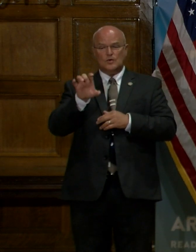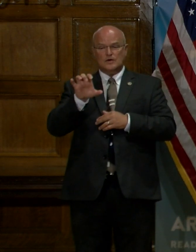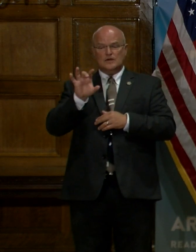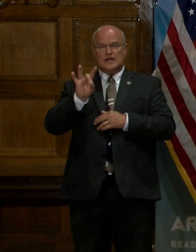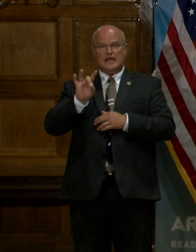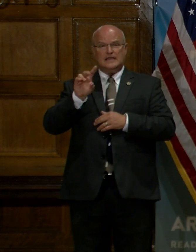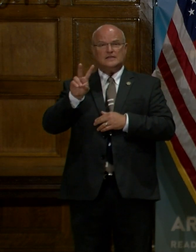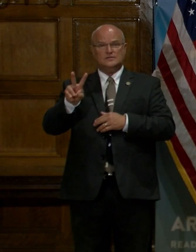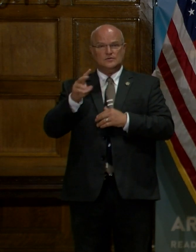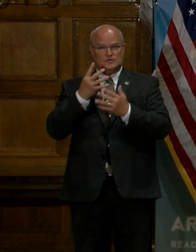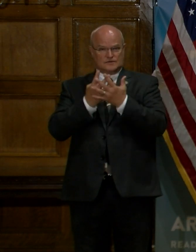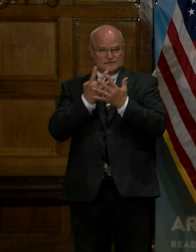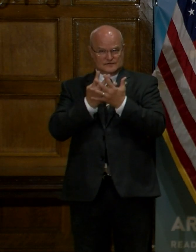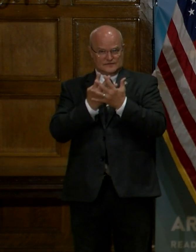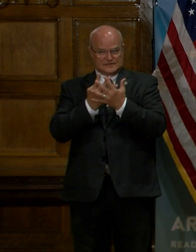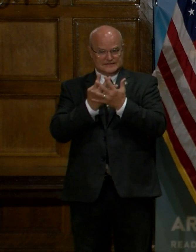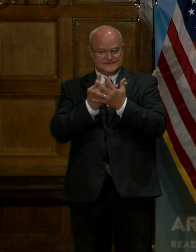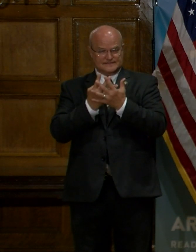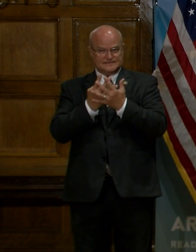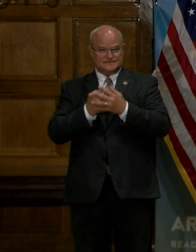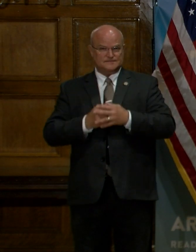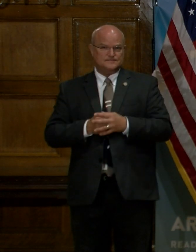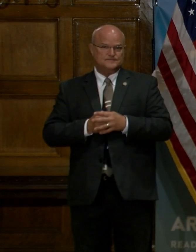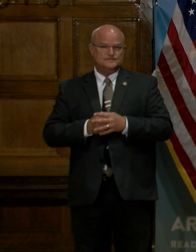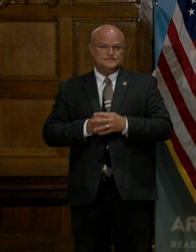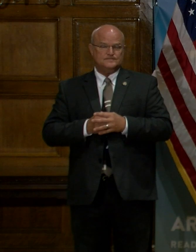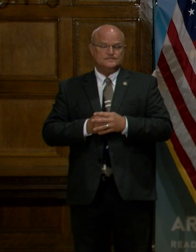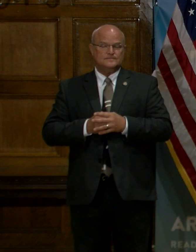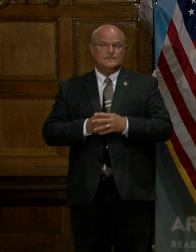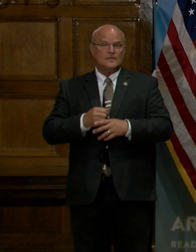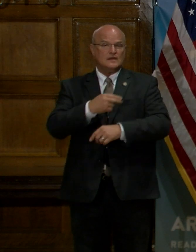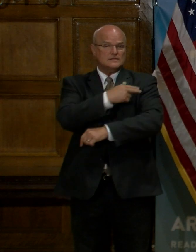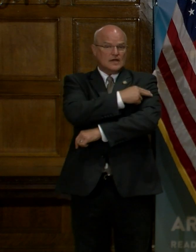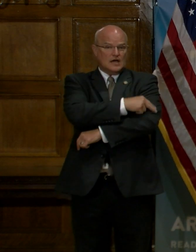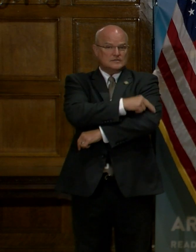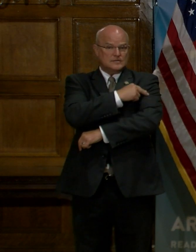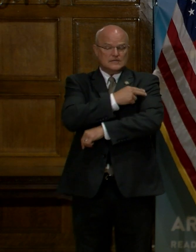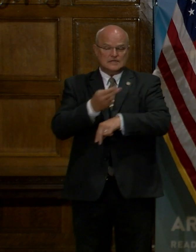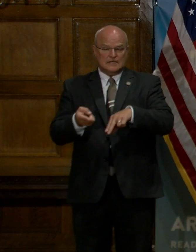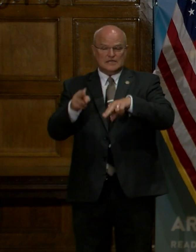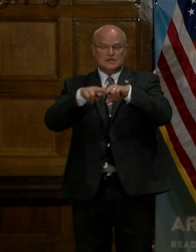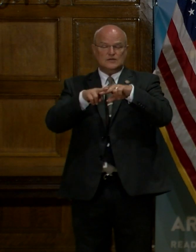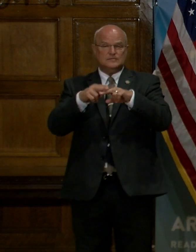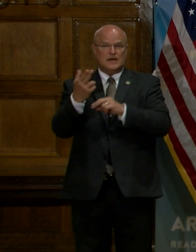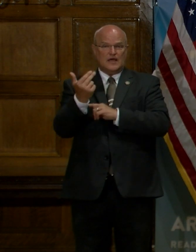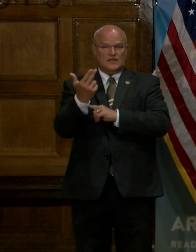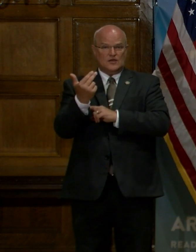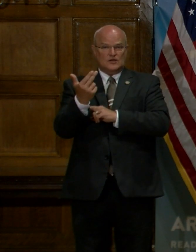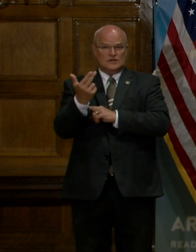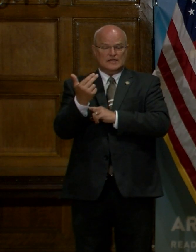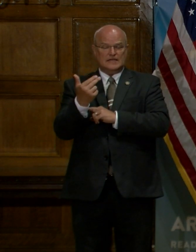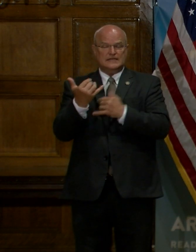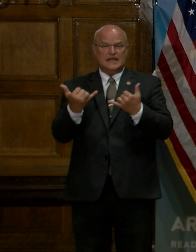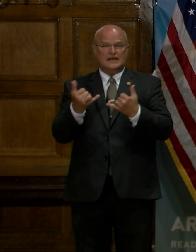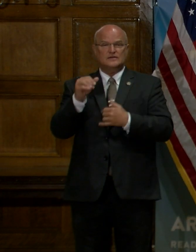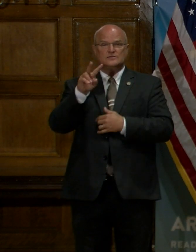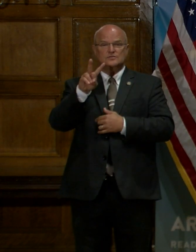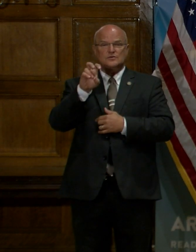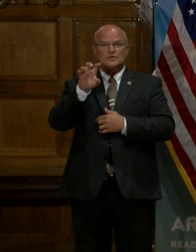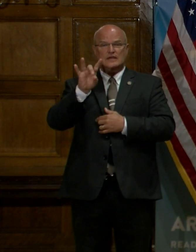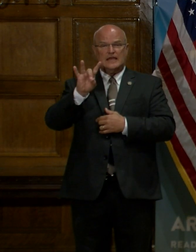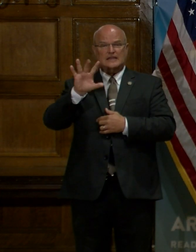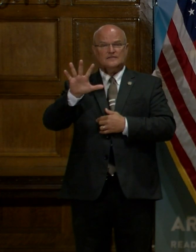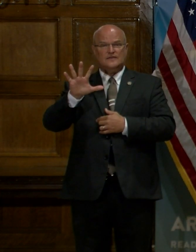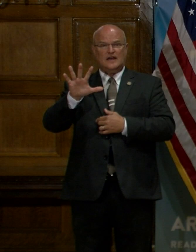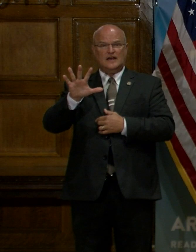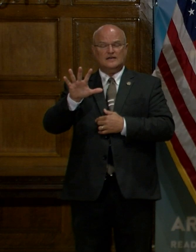182 were in correctional facilities. Hospitalizations increased by 13 to 285, and we've